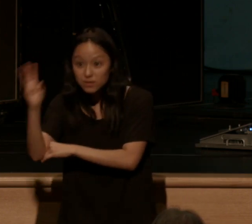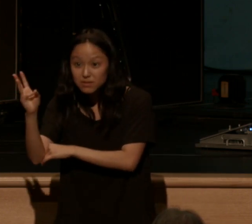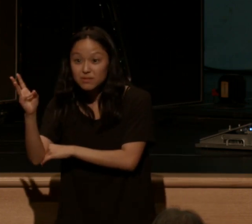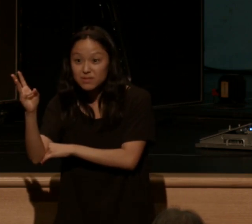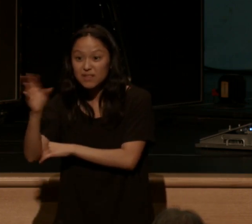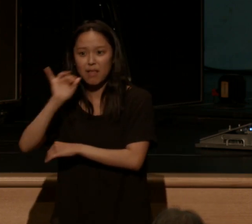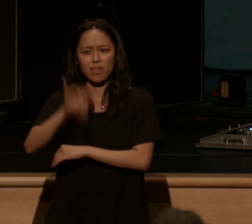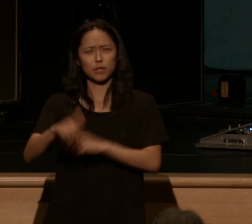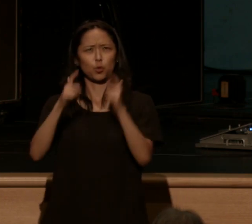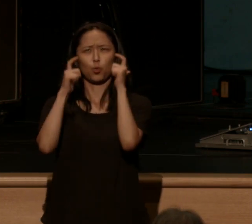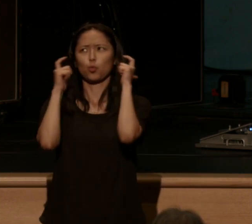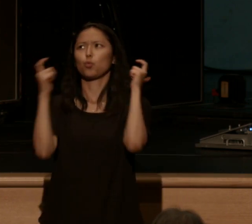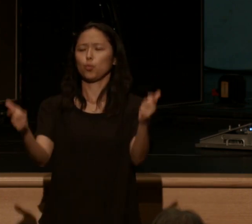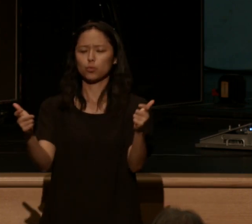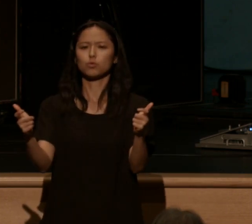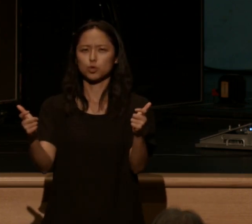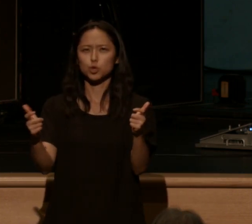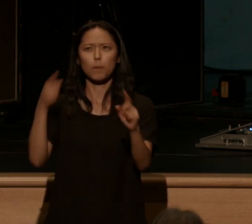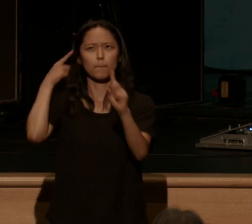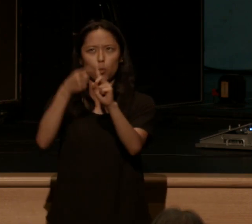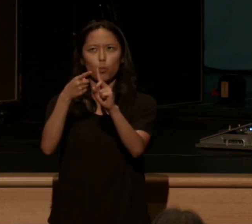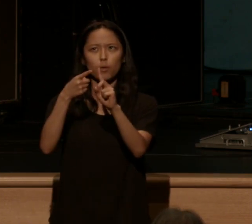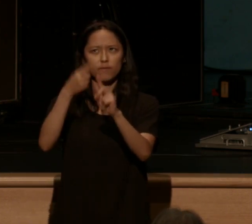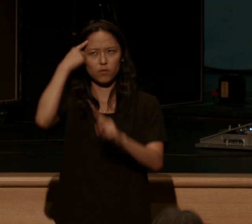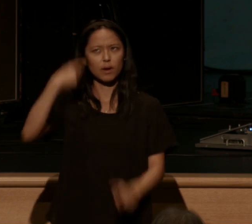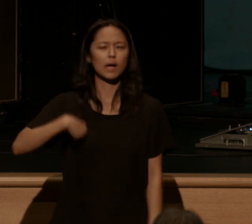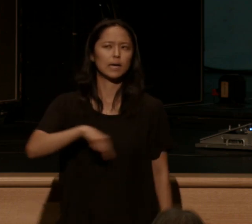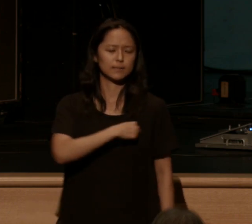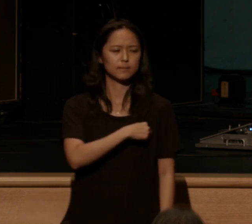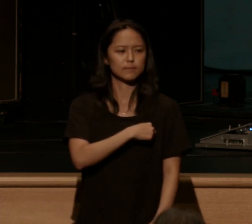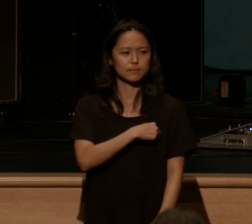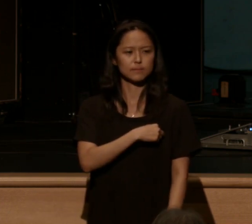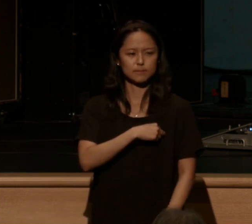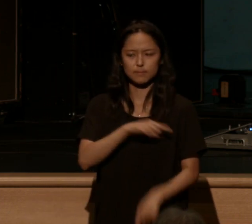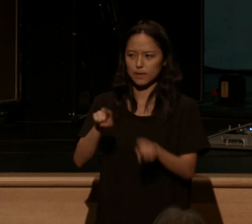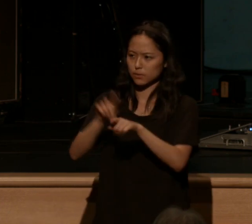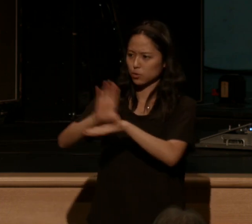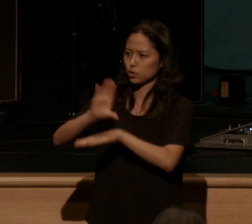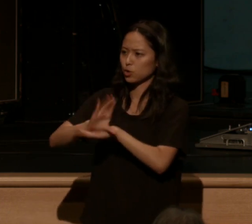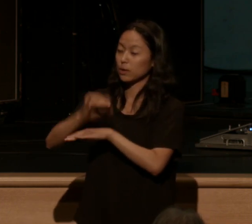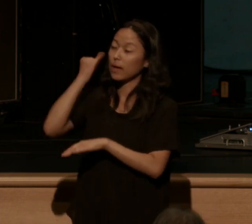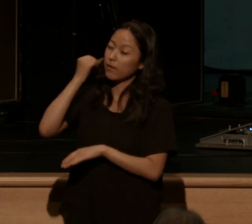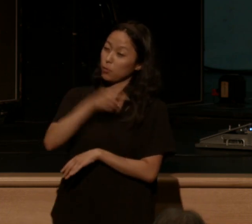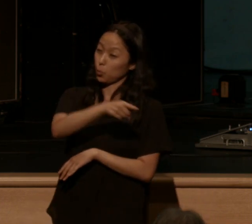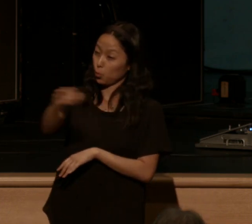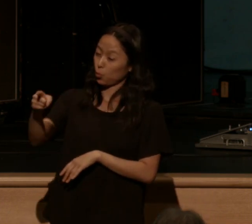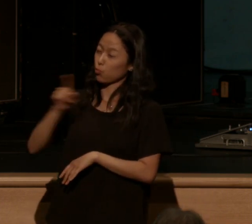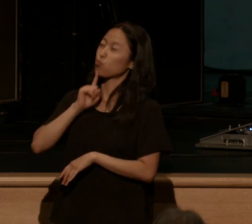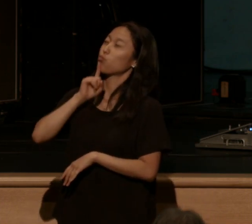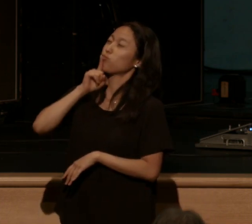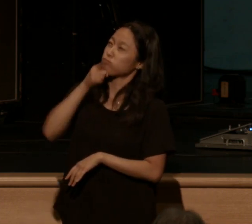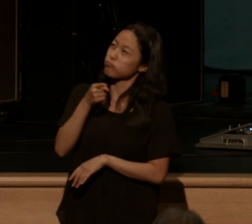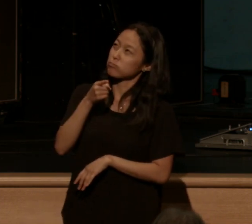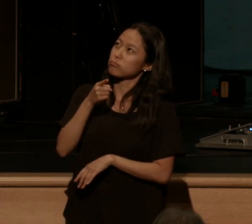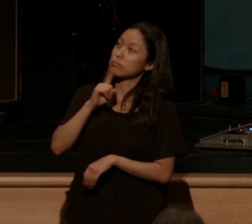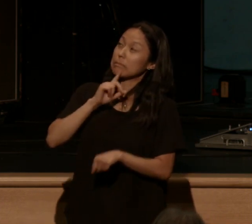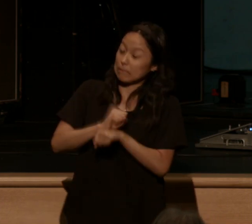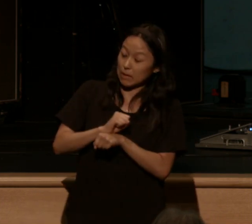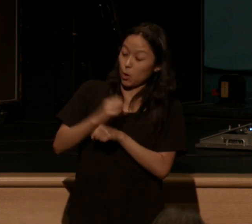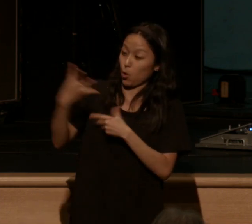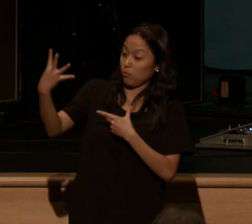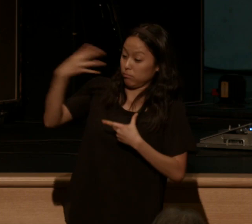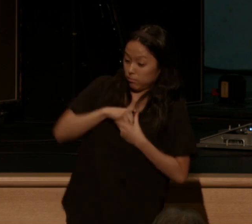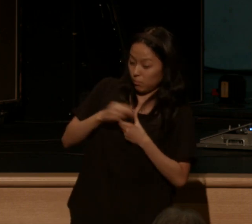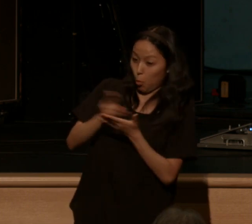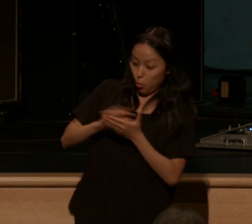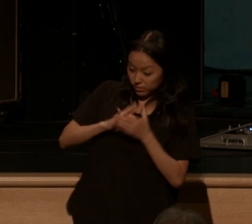So this is a huge, huge point of reality for us as a church. If we truly have received the power of the